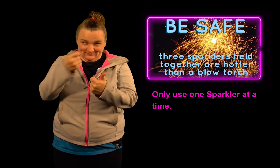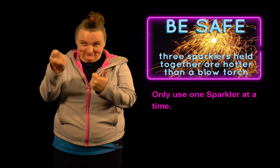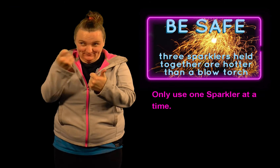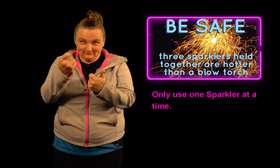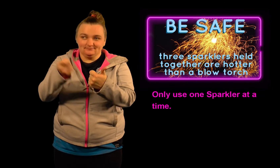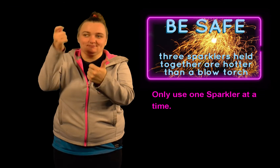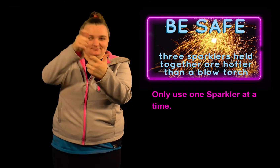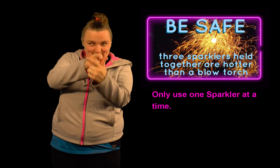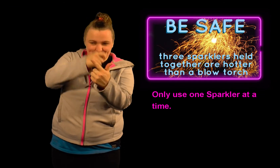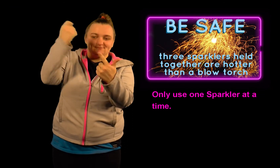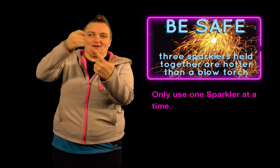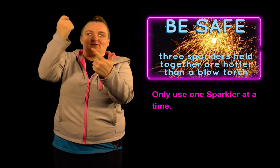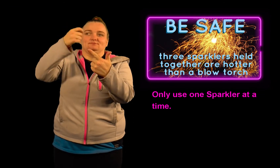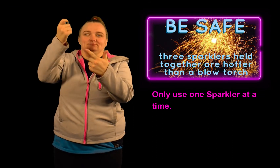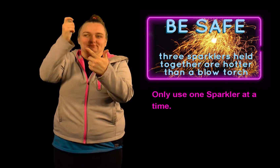Only use one sparkler at a time.